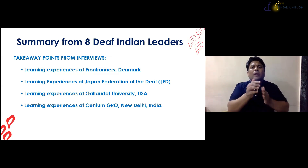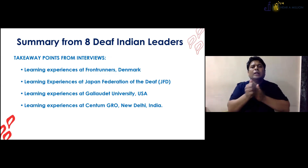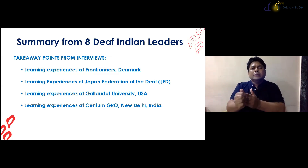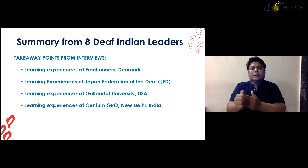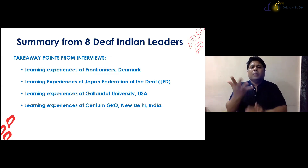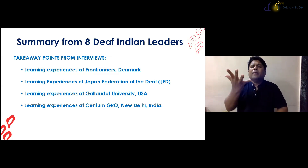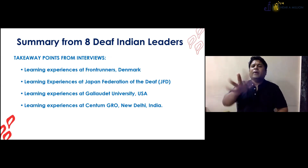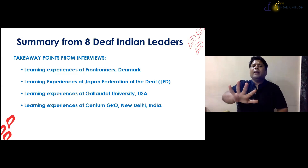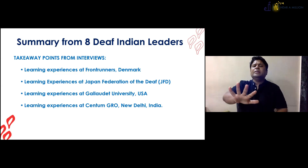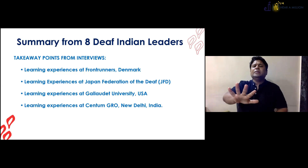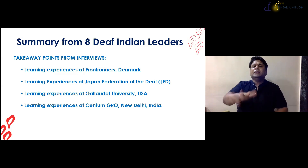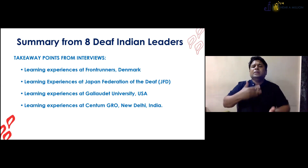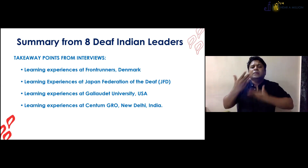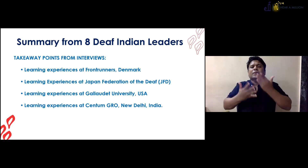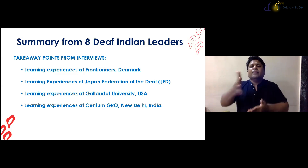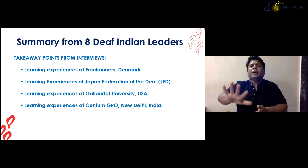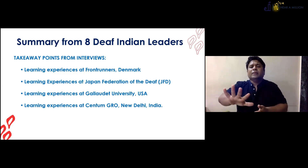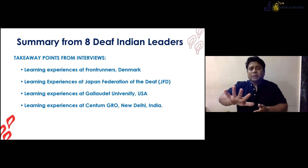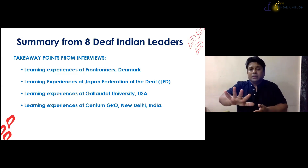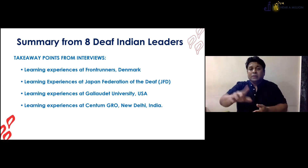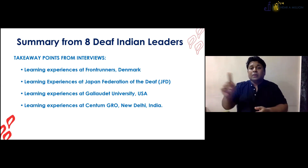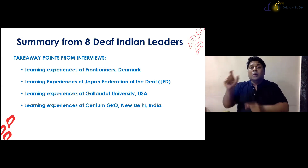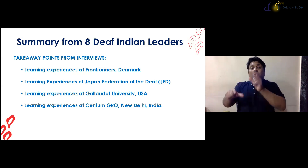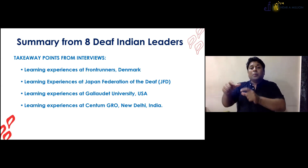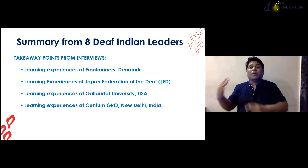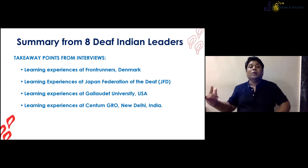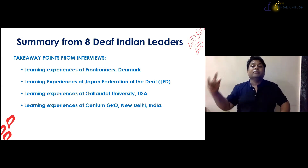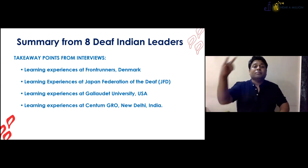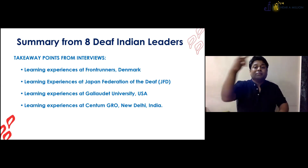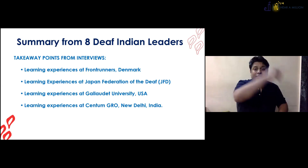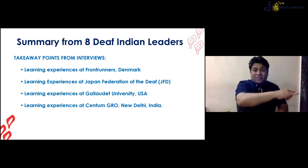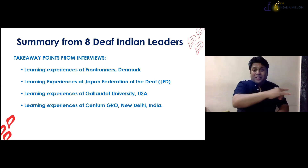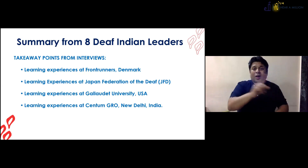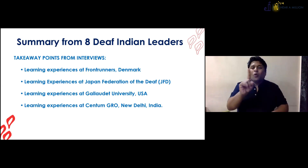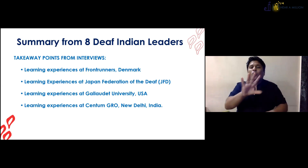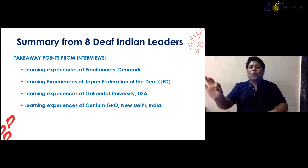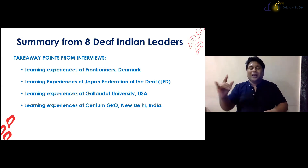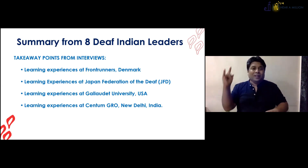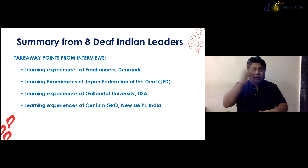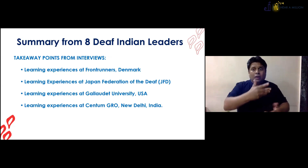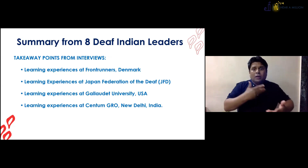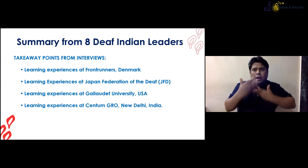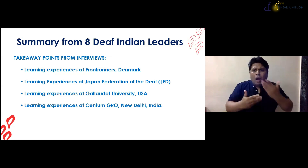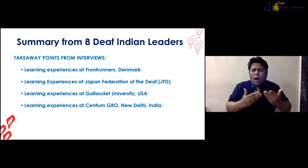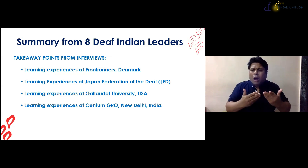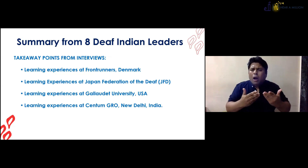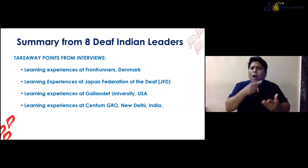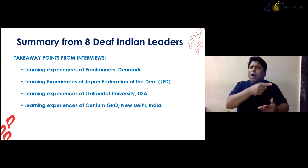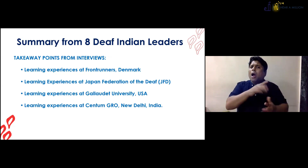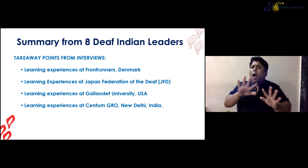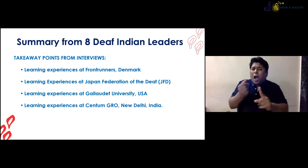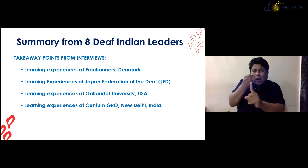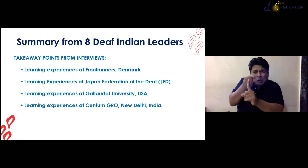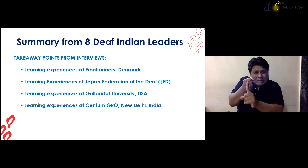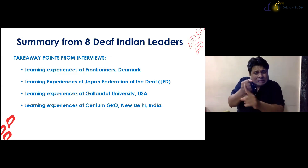So earlier they had a small course on leadership, like a 5 day thing, 5 day quick course, and people used to fly there for a week and